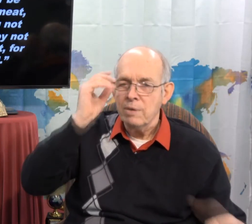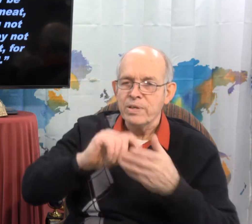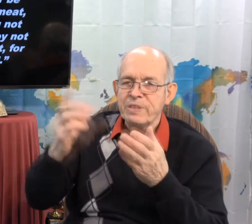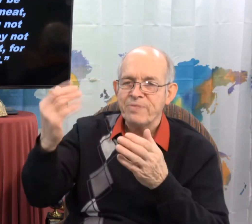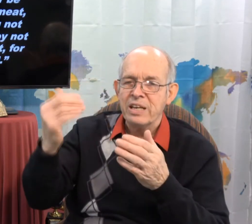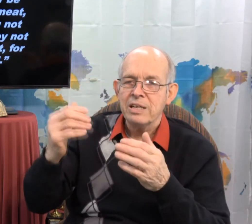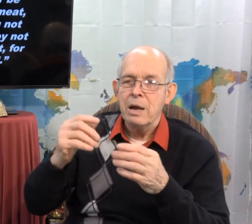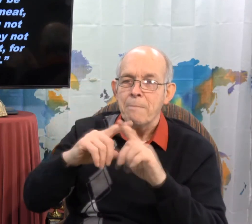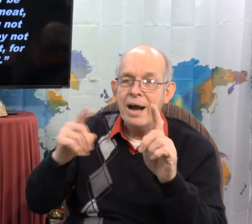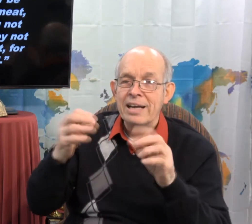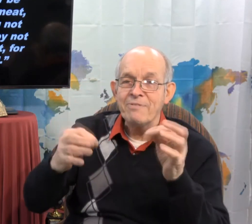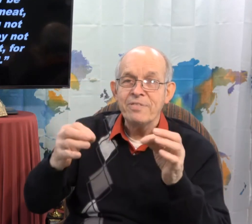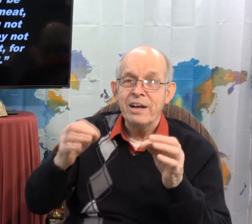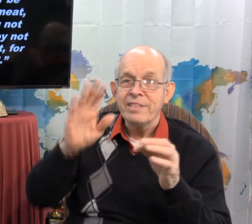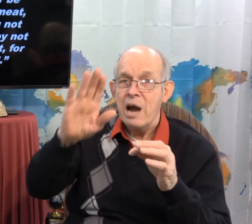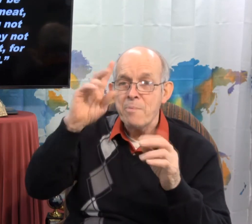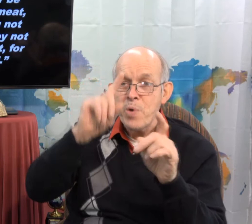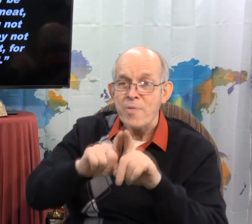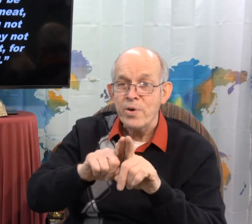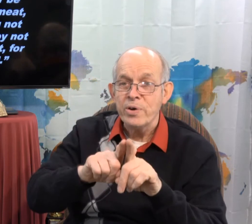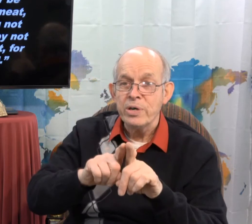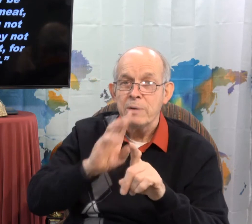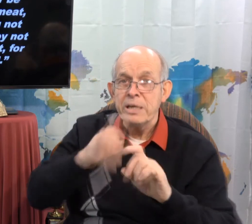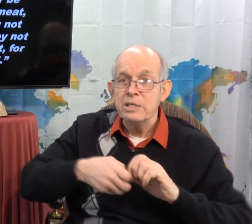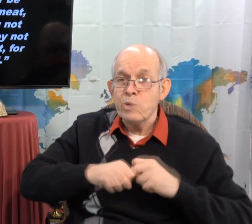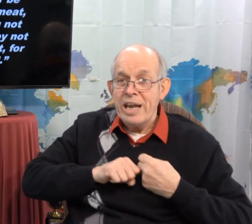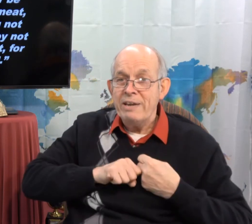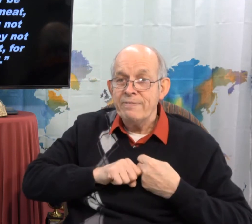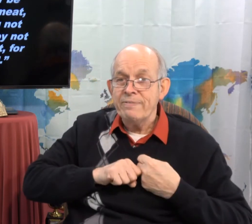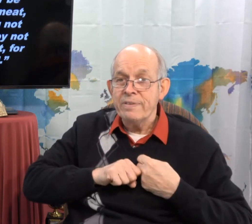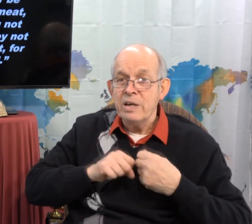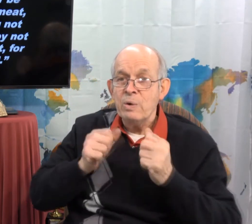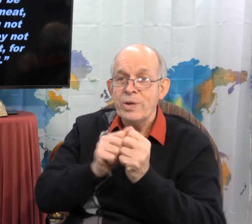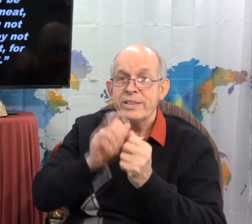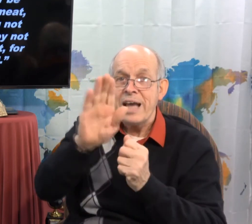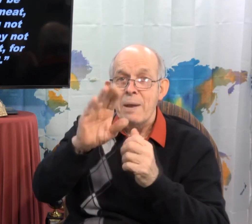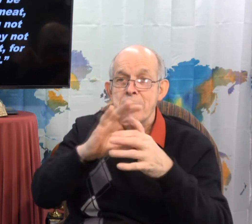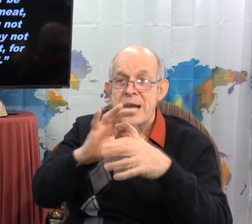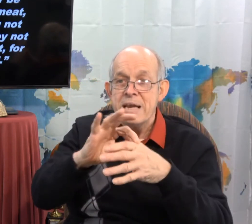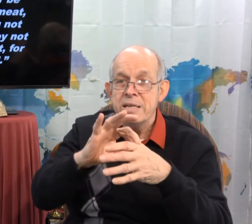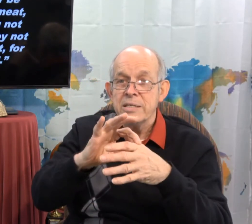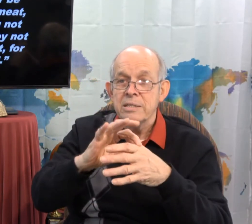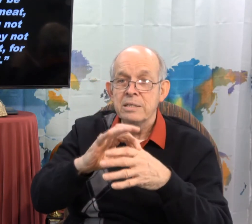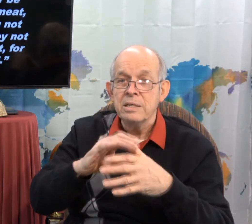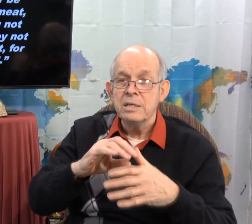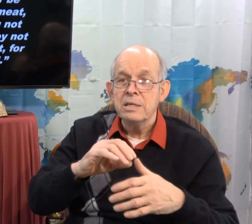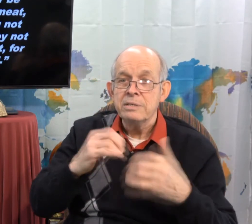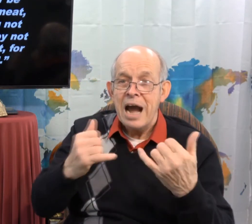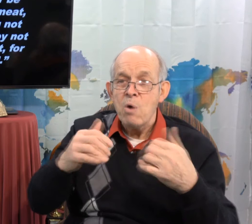Verse 15. But if thy brother be free with thy me, now